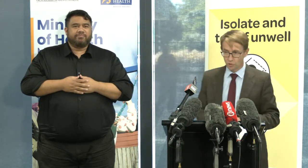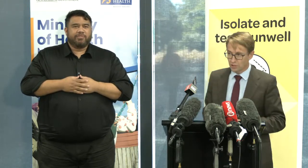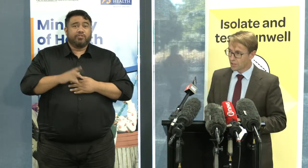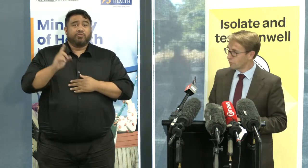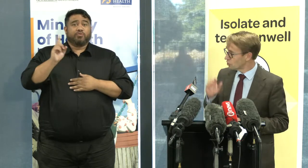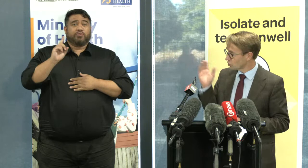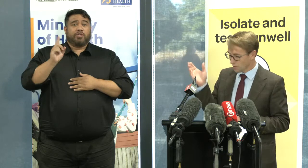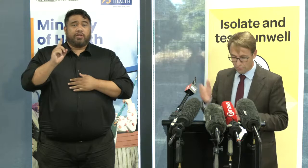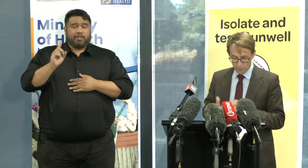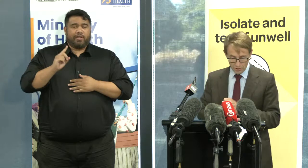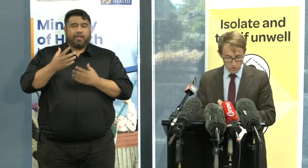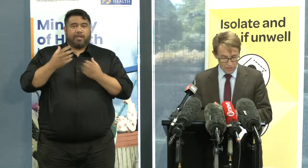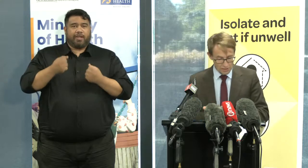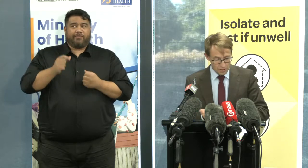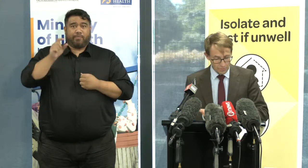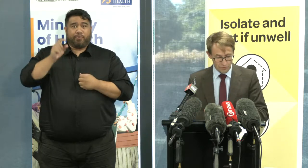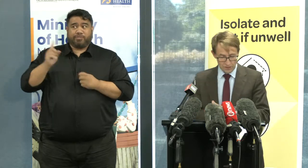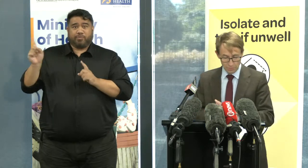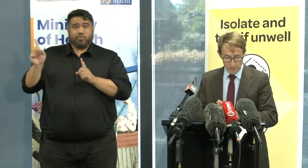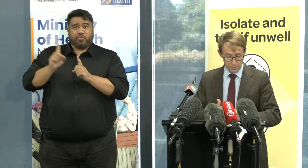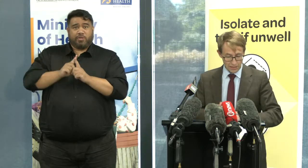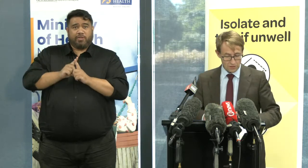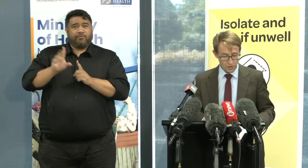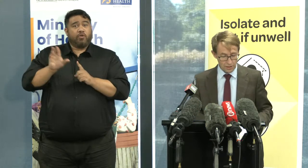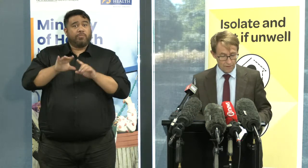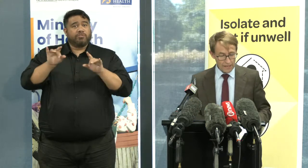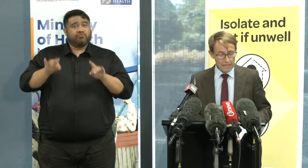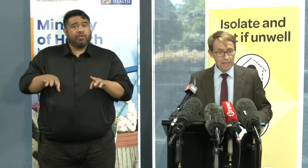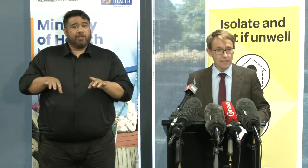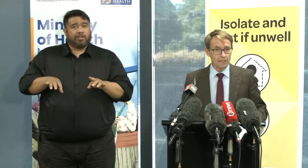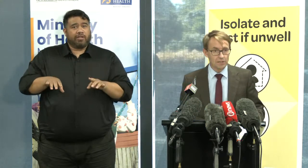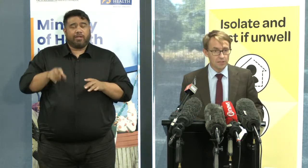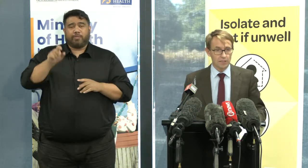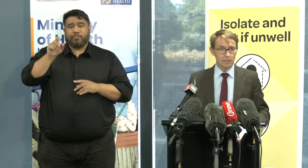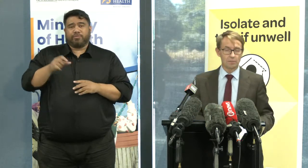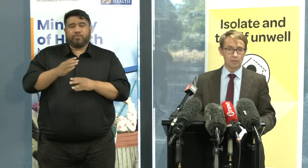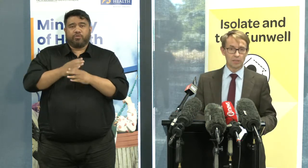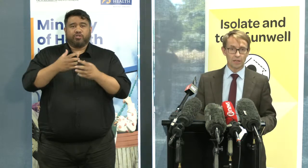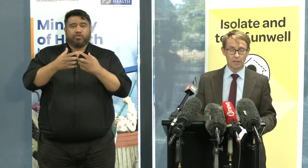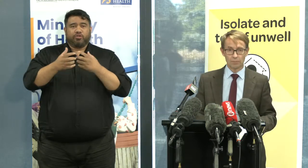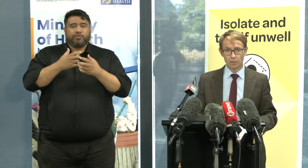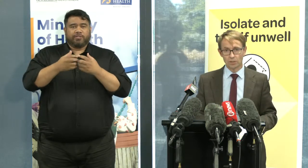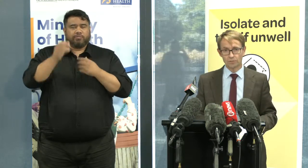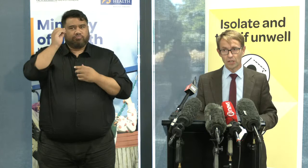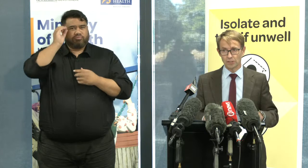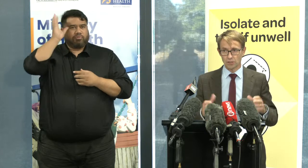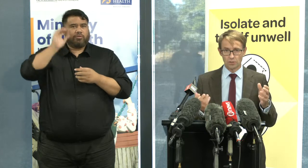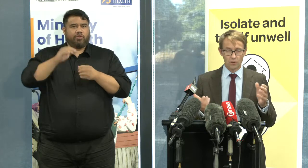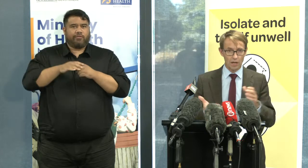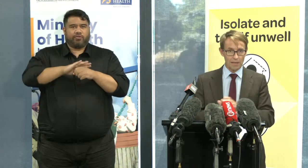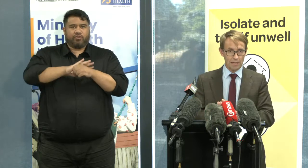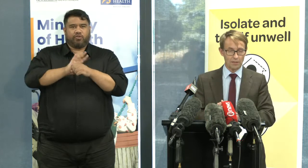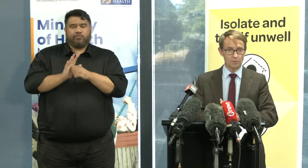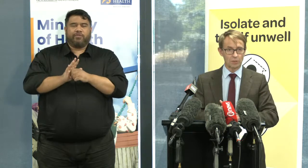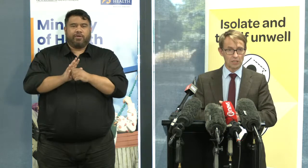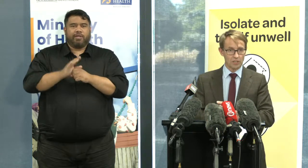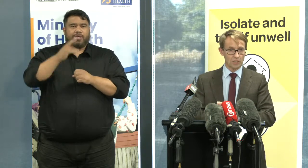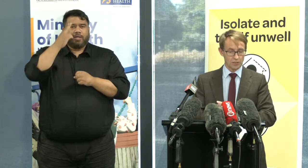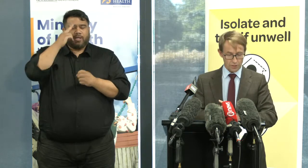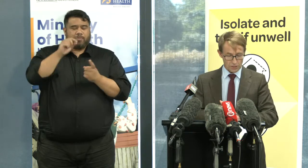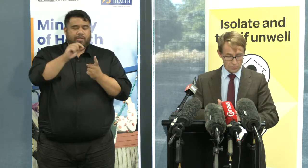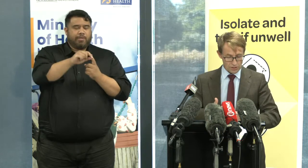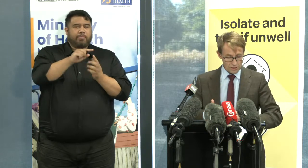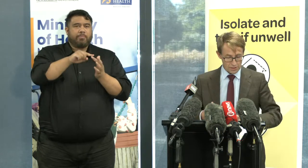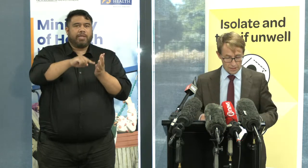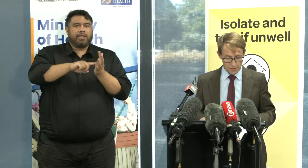today I'm joined virtually from Australia by Professor Peter McIntyre. He is the medical advisor to IMAC, the